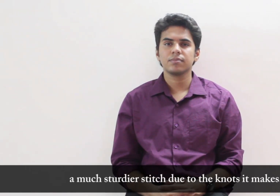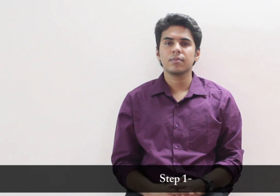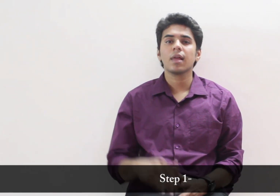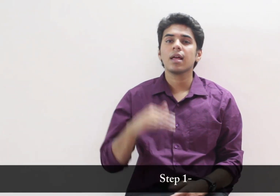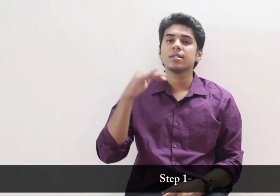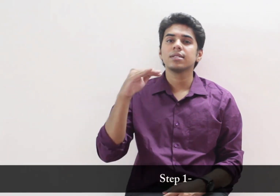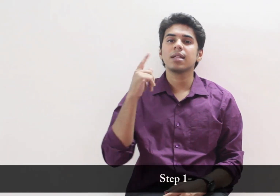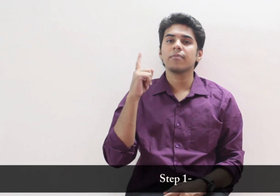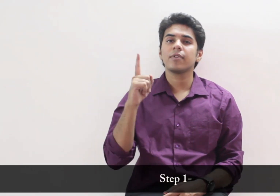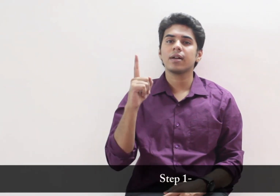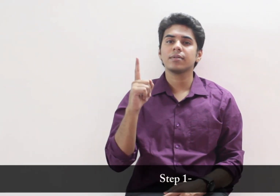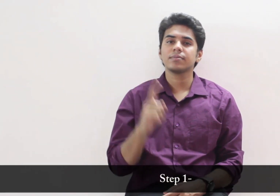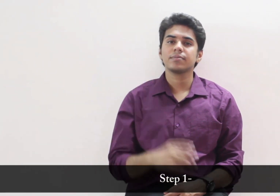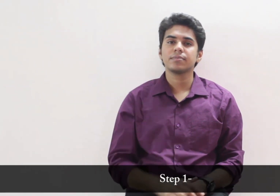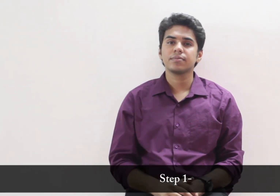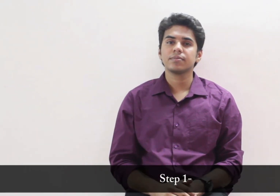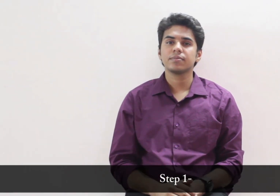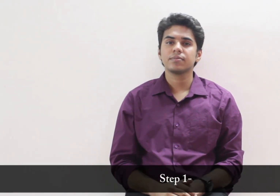Step 1.